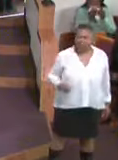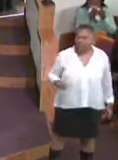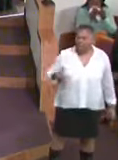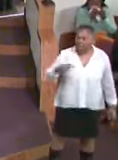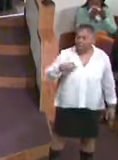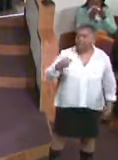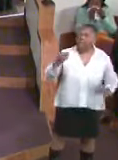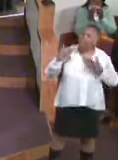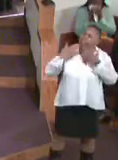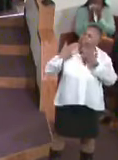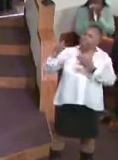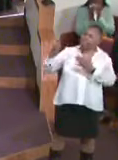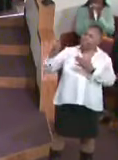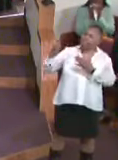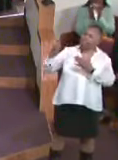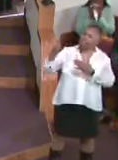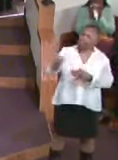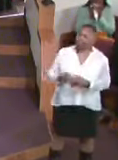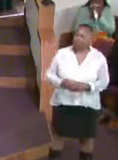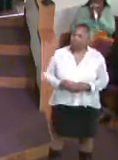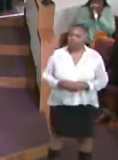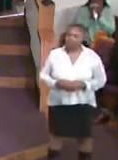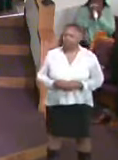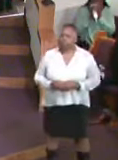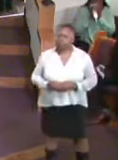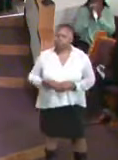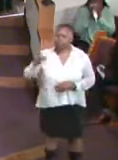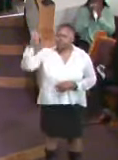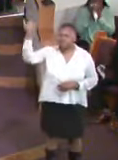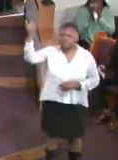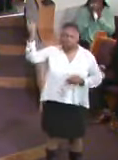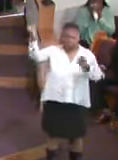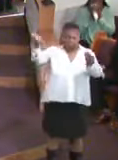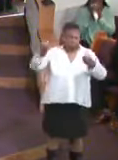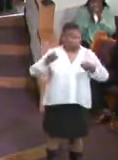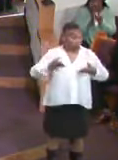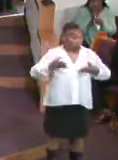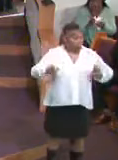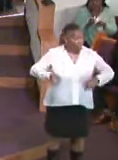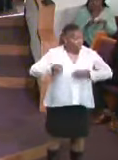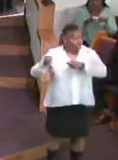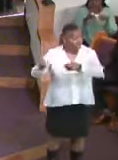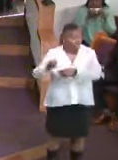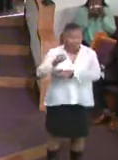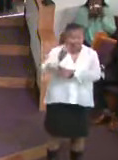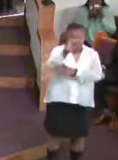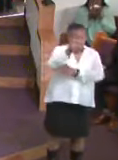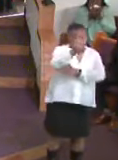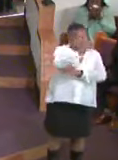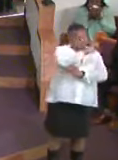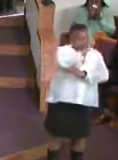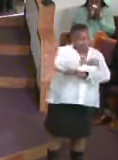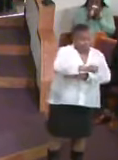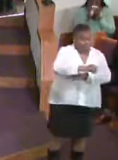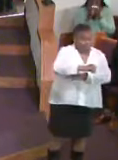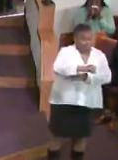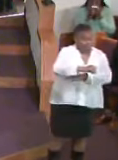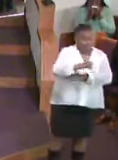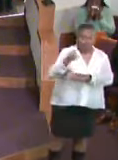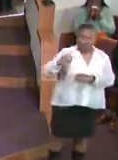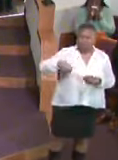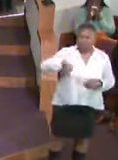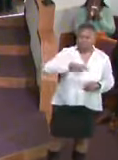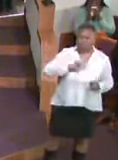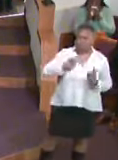just thank him for it. He told us to give back 10%. And we go to a restaurant and